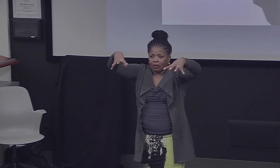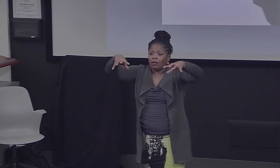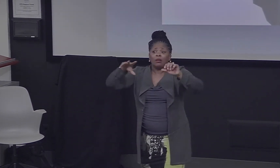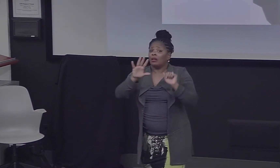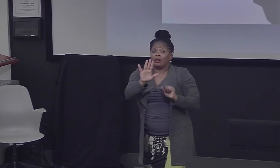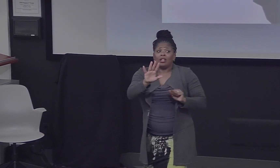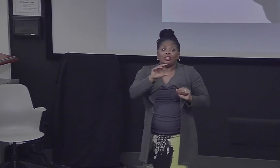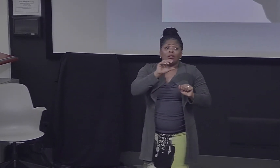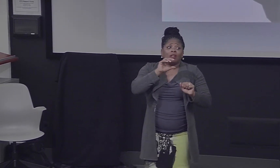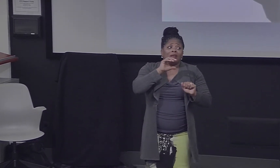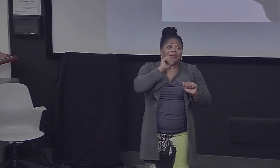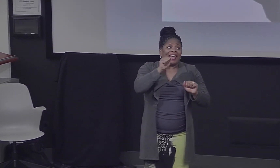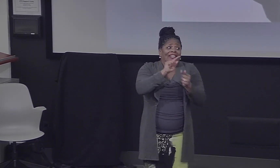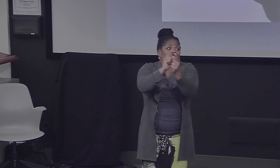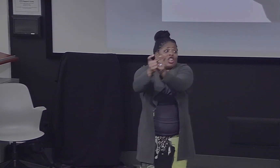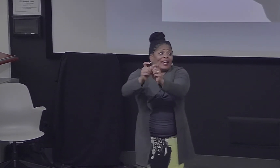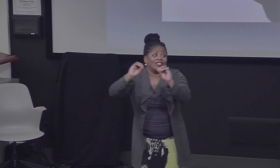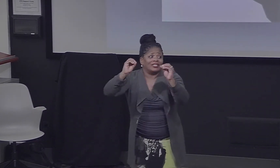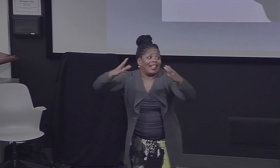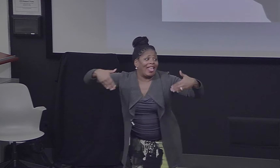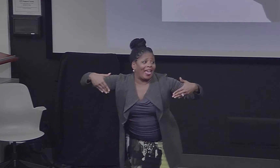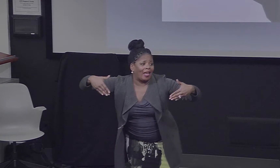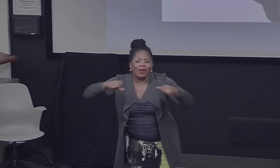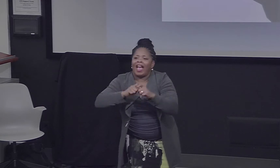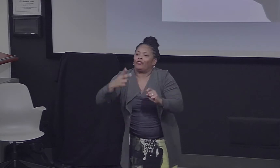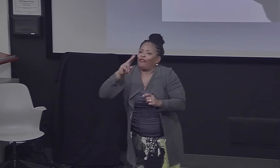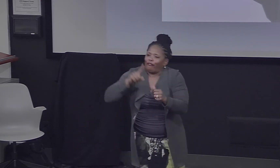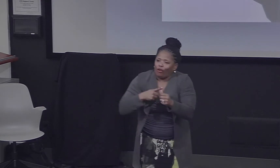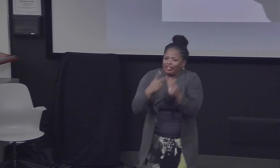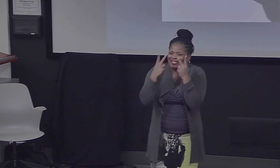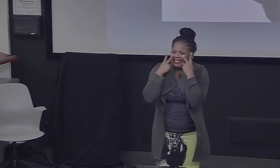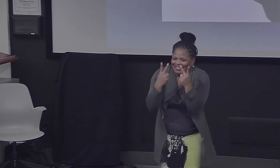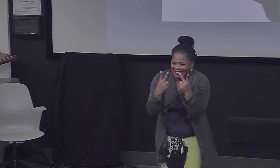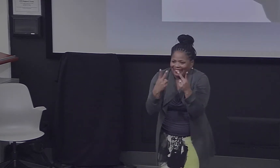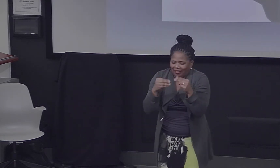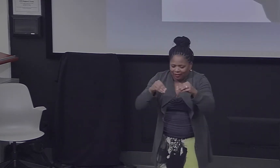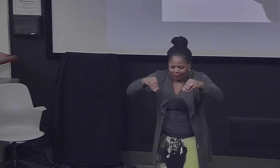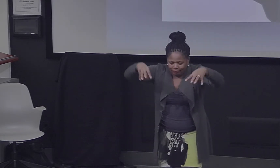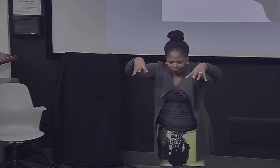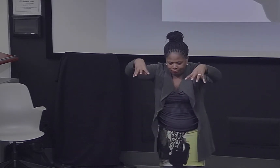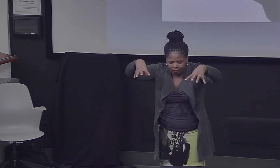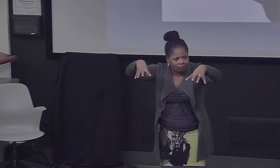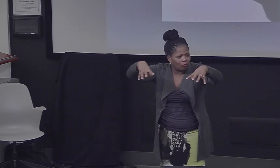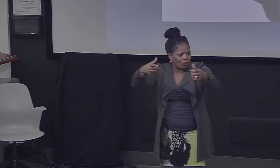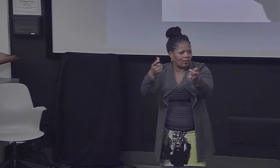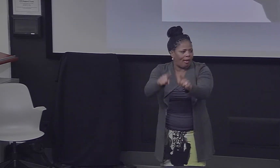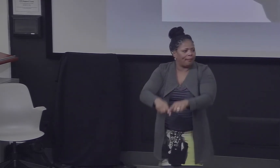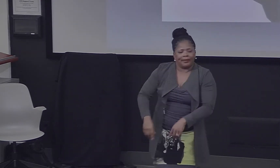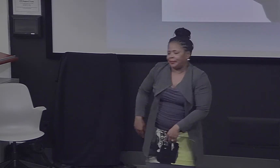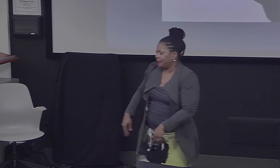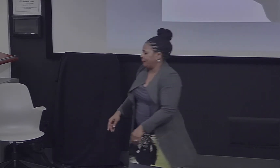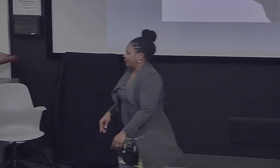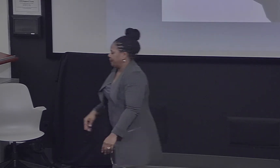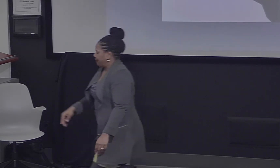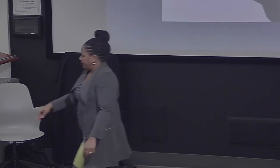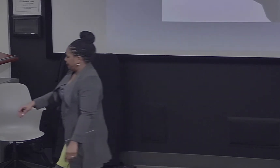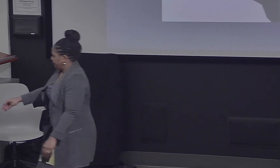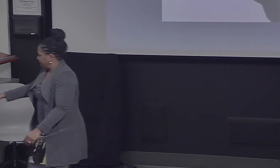step back and shine a light on what it is we're actually doing. In order to make a change,